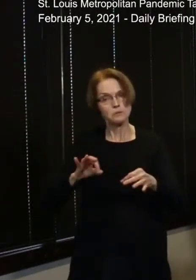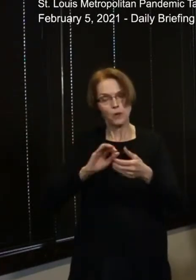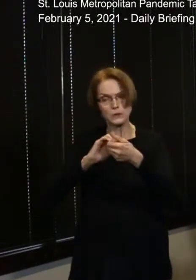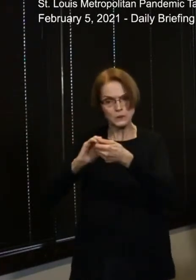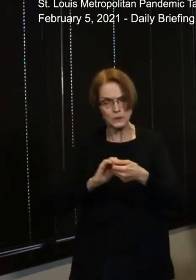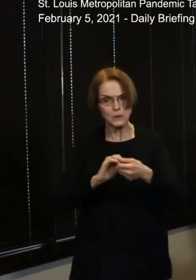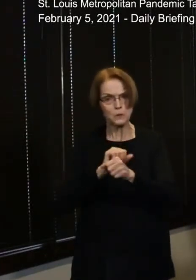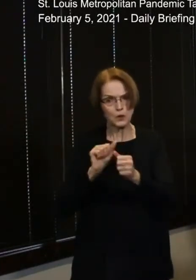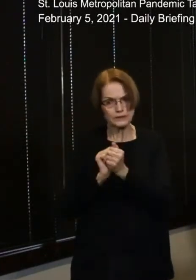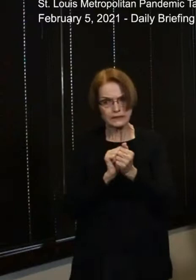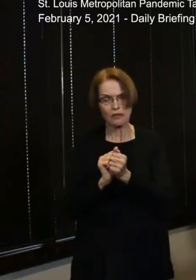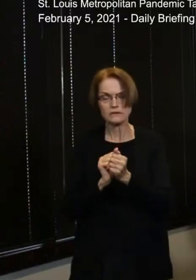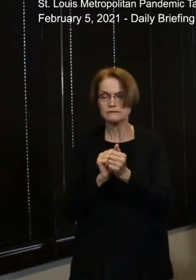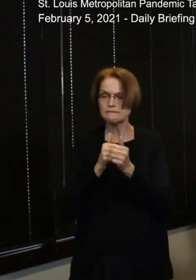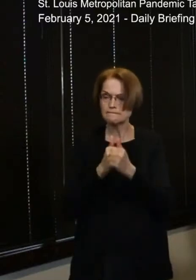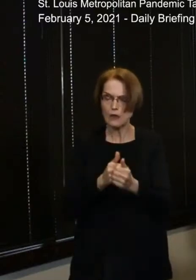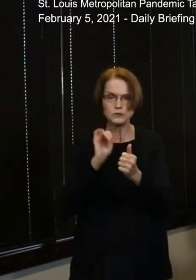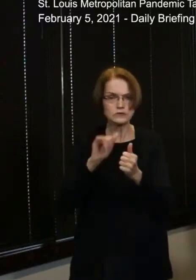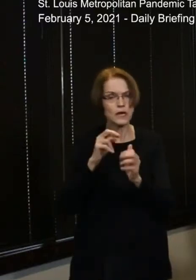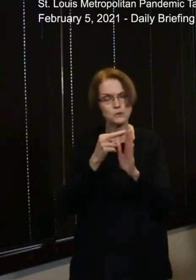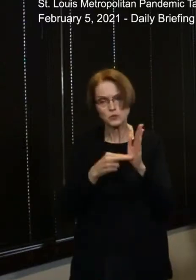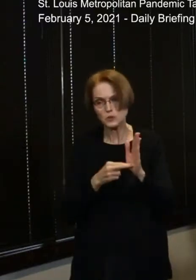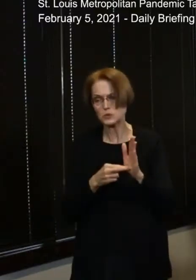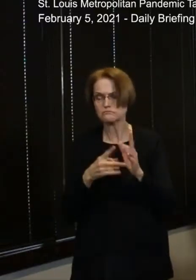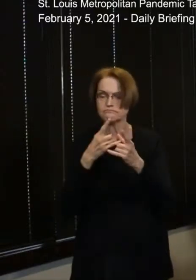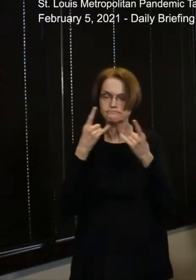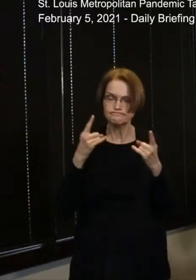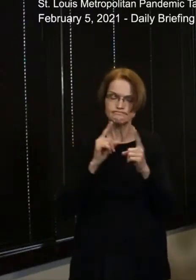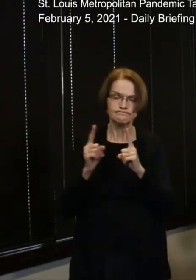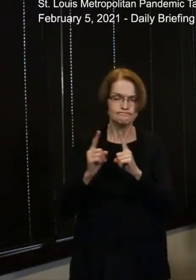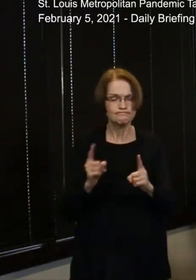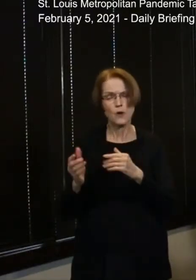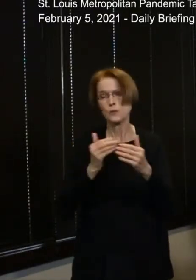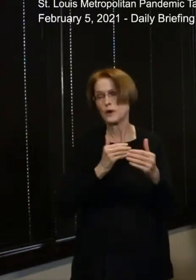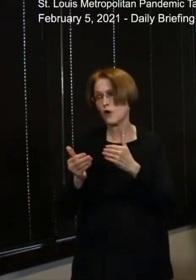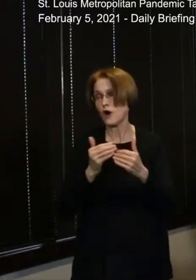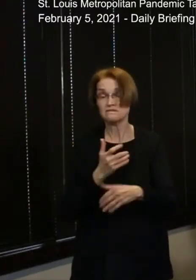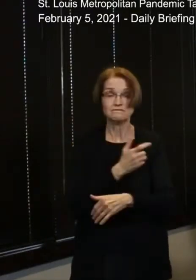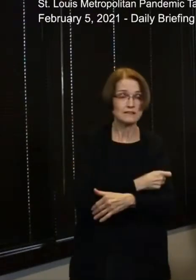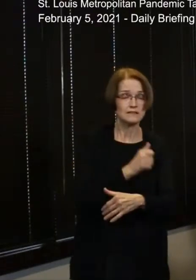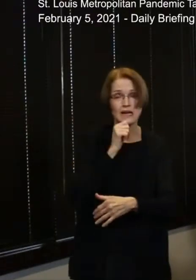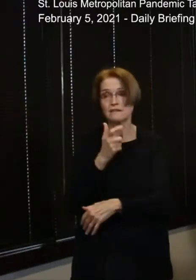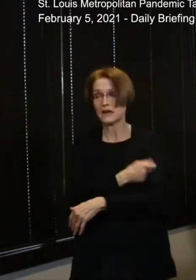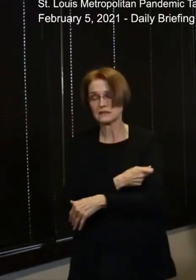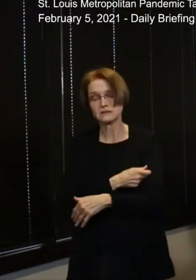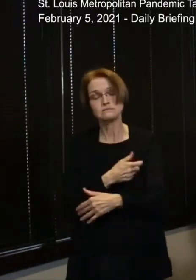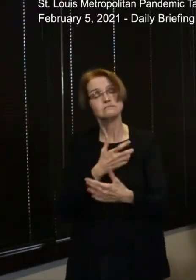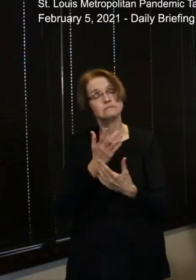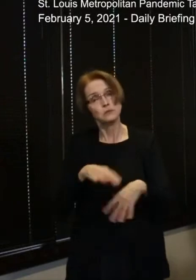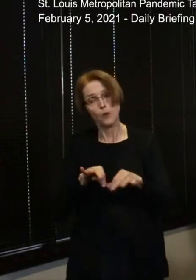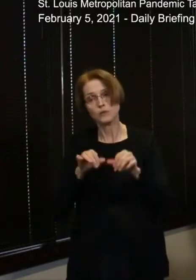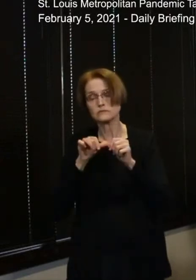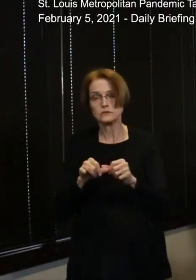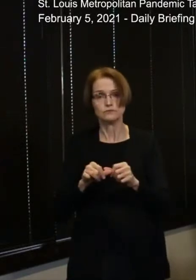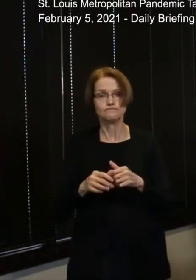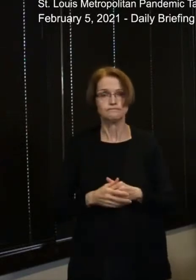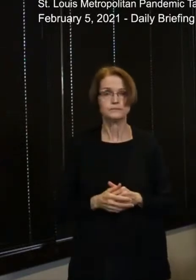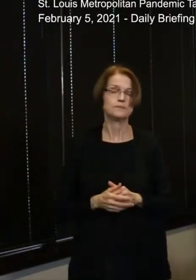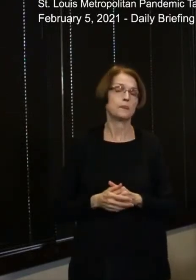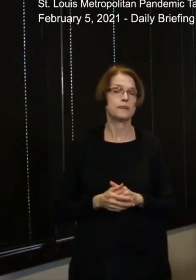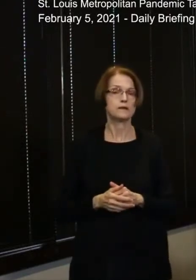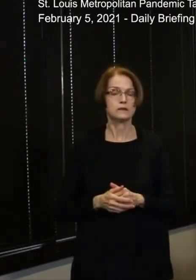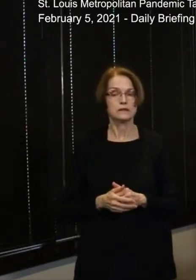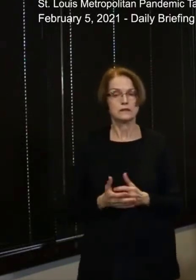do the same things, wearing masks, socially distanced, regardless of your vaccination status. Can you